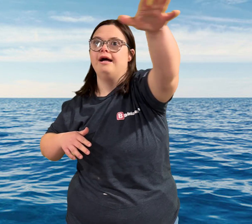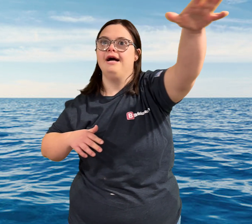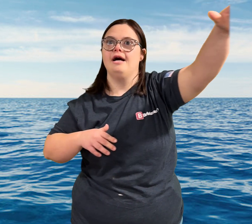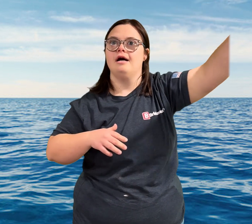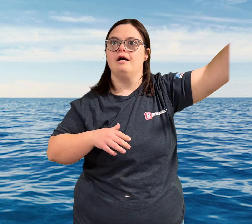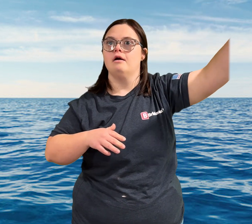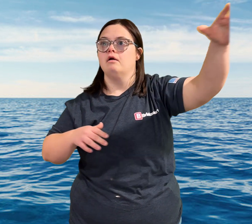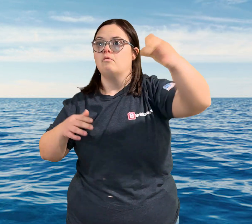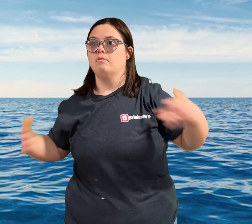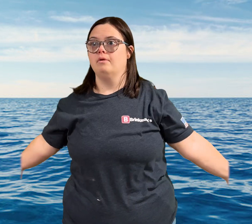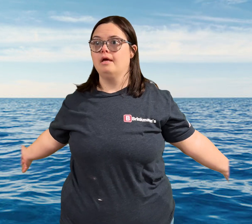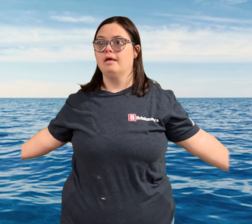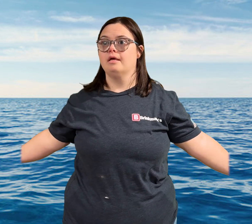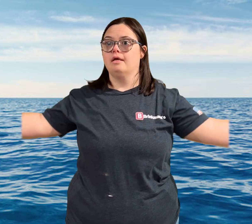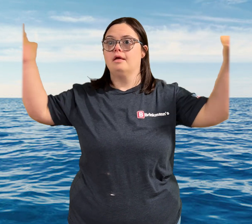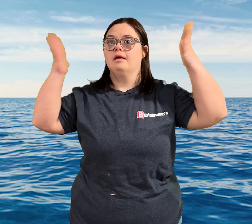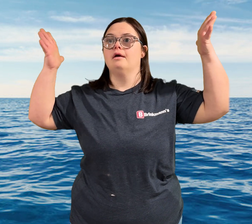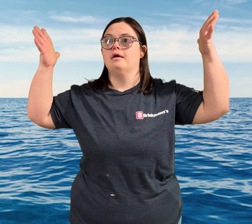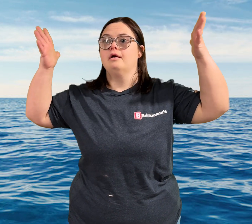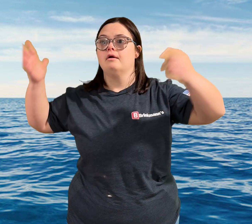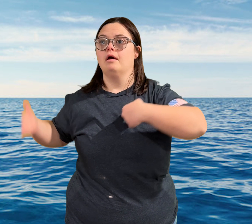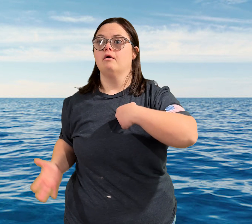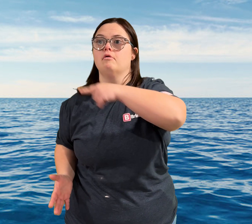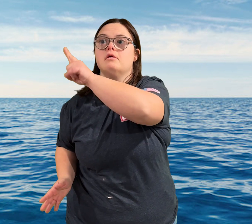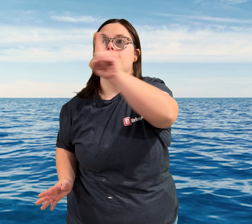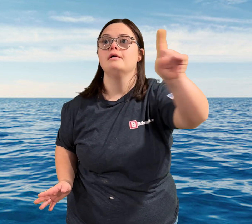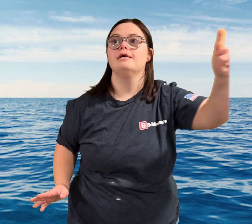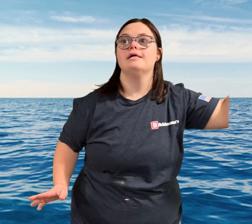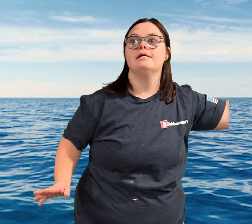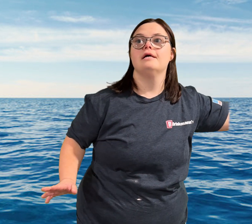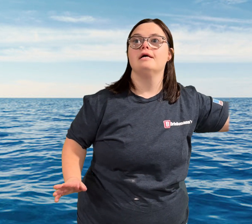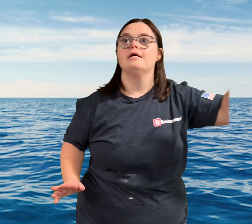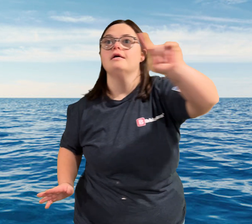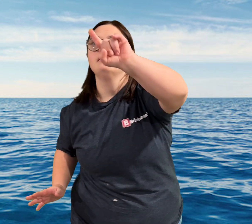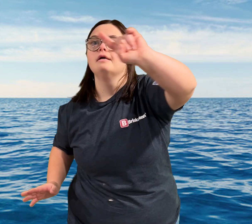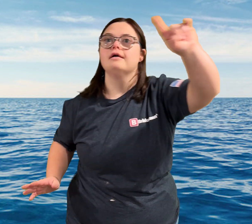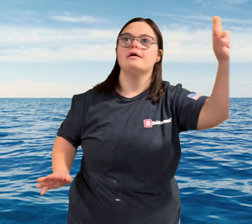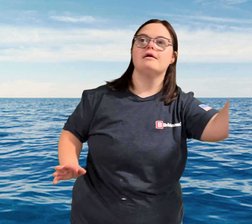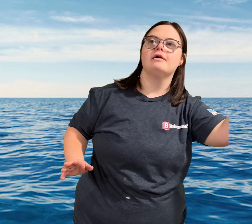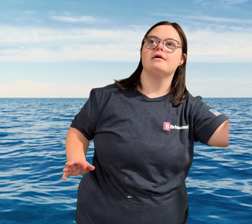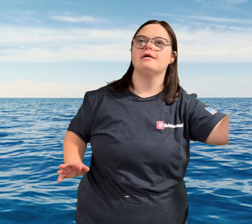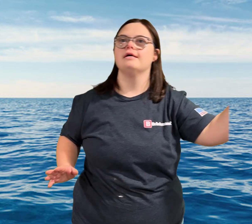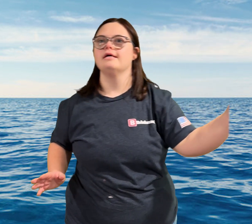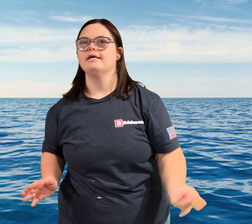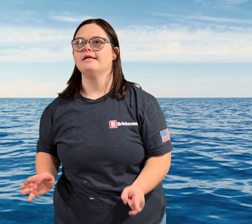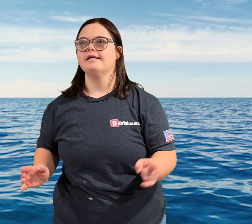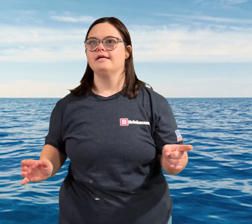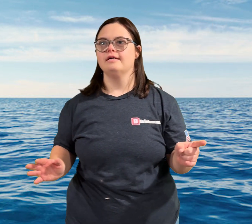world. But I give. I could live out of these waters. When